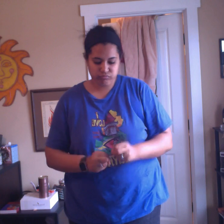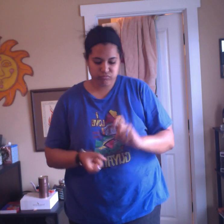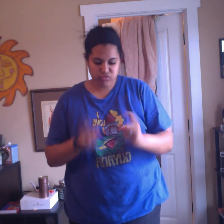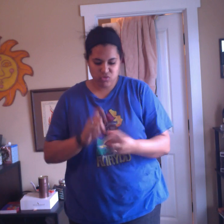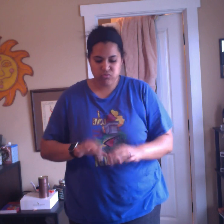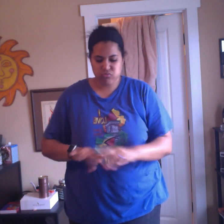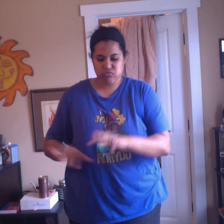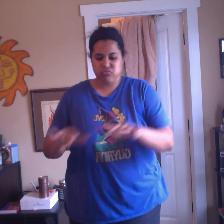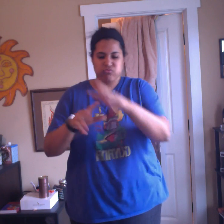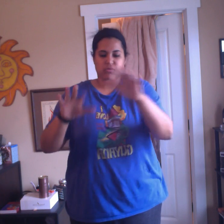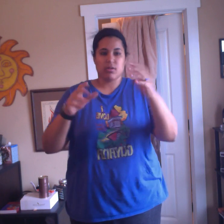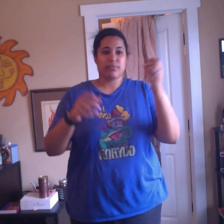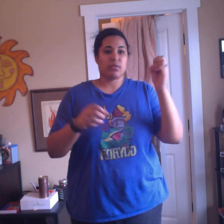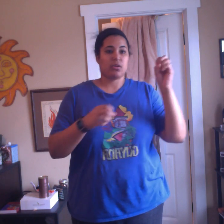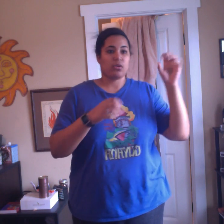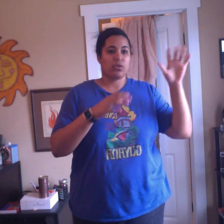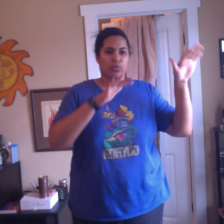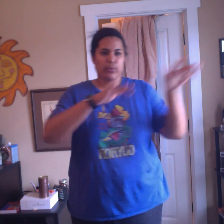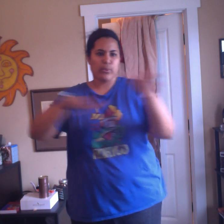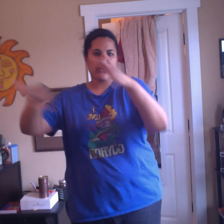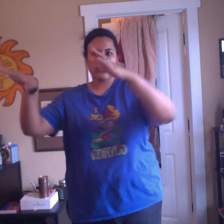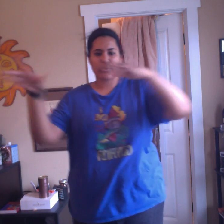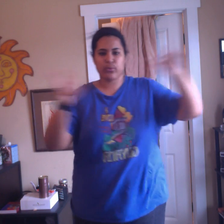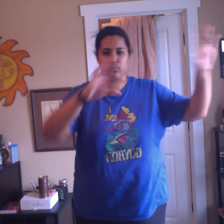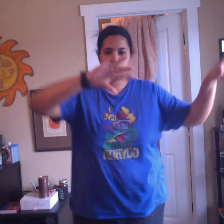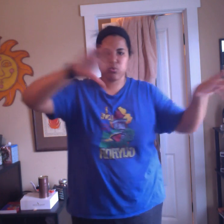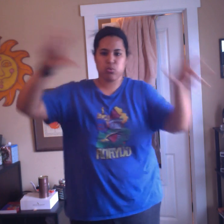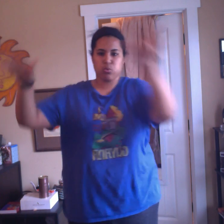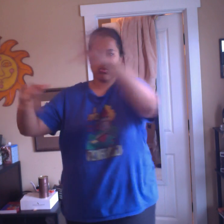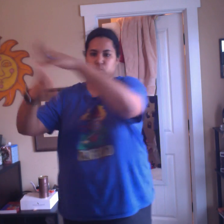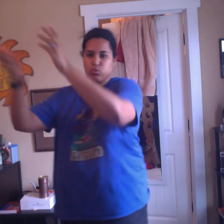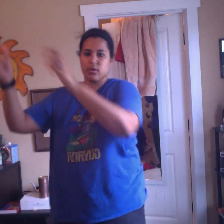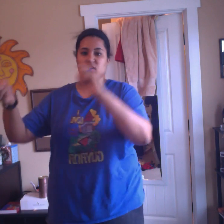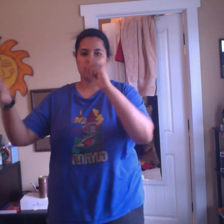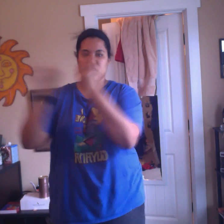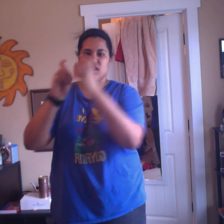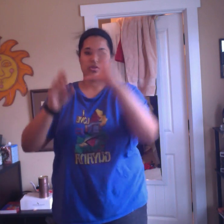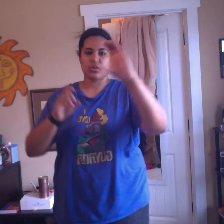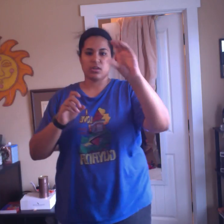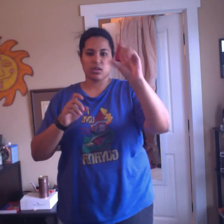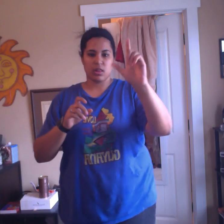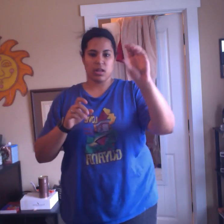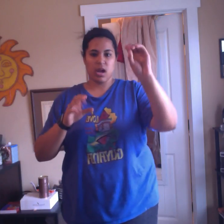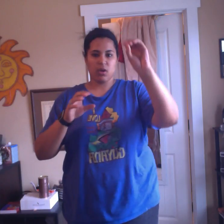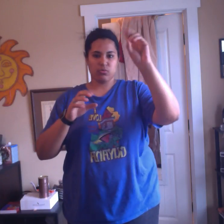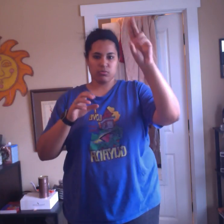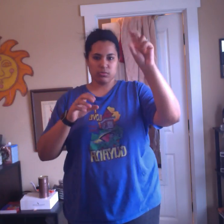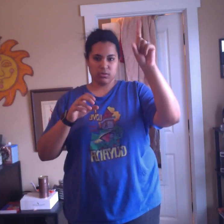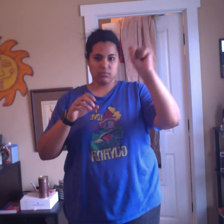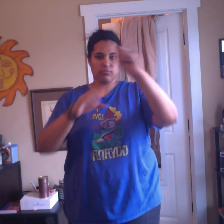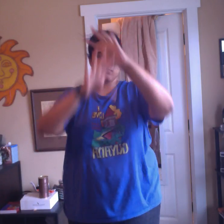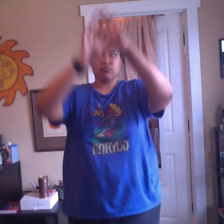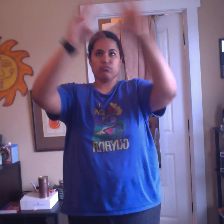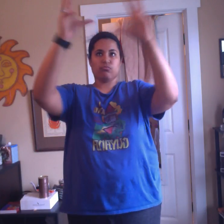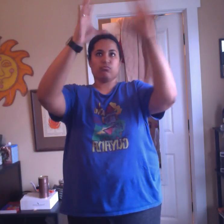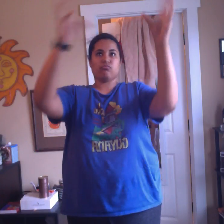vapor begins to condense into clouds. This is referred to as condensation. Just as evaporation cooled the air, the process